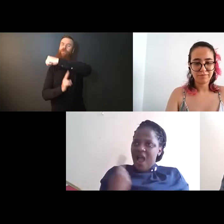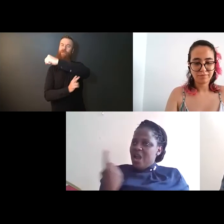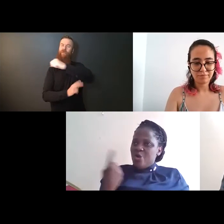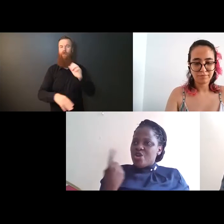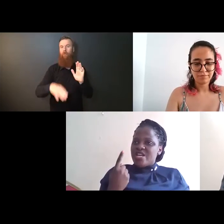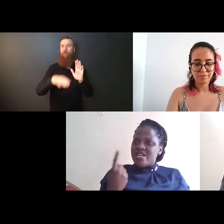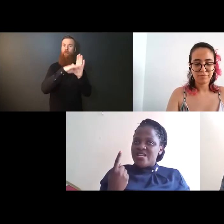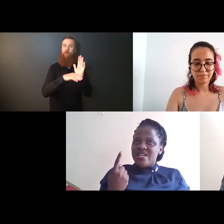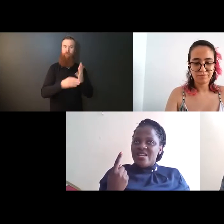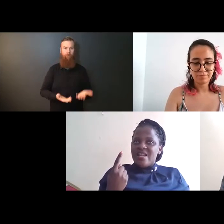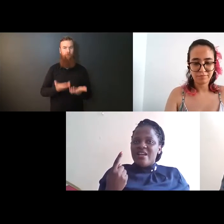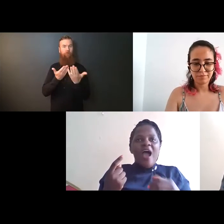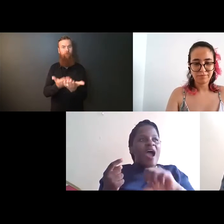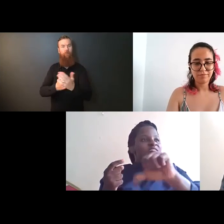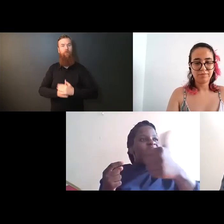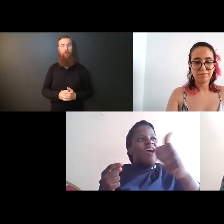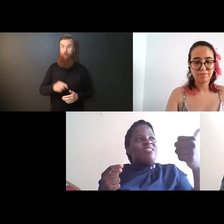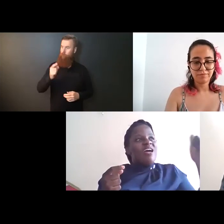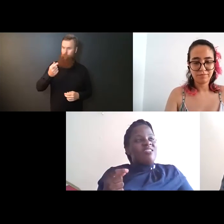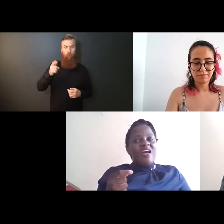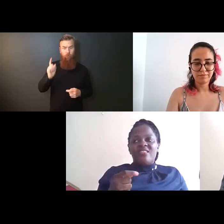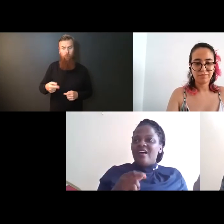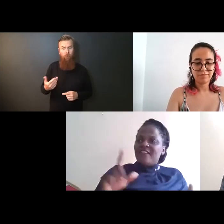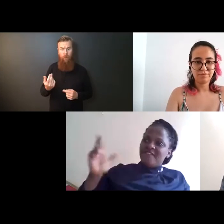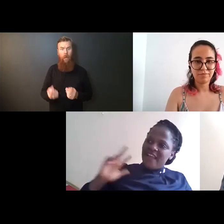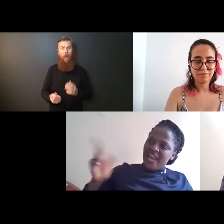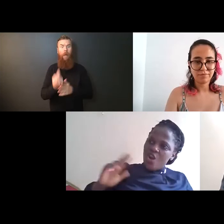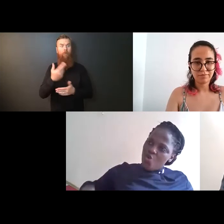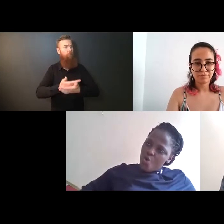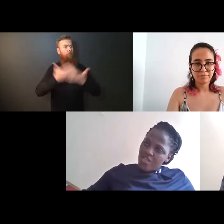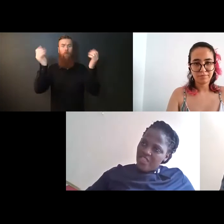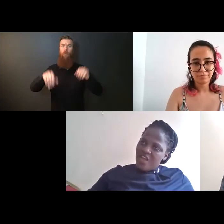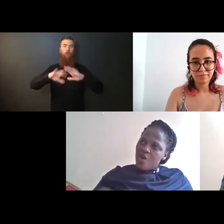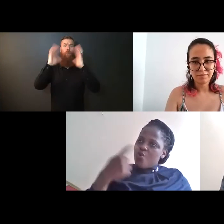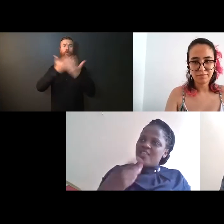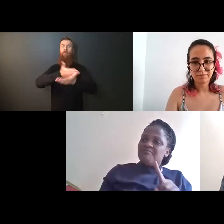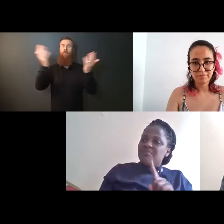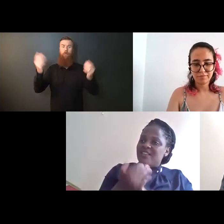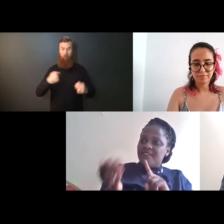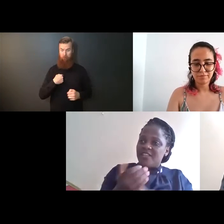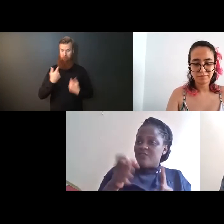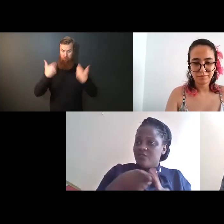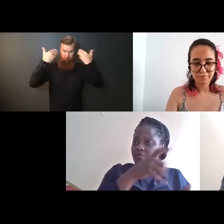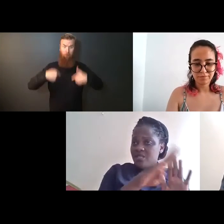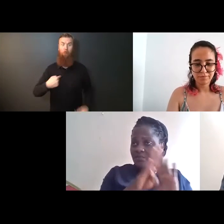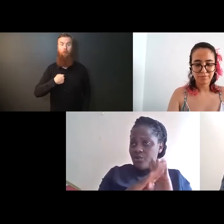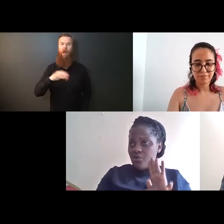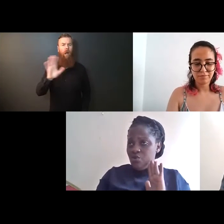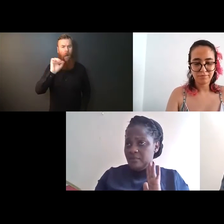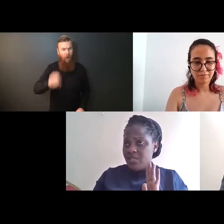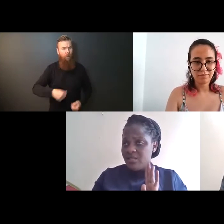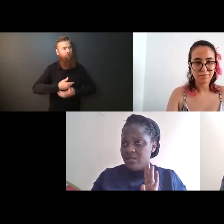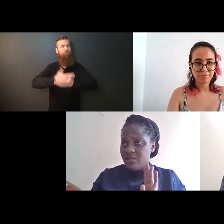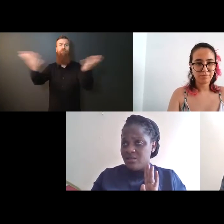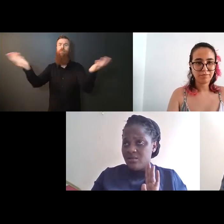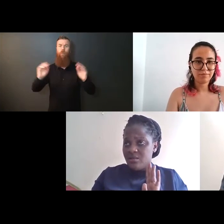anywhere, not to only me alone, but even others, other fellow youth who would love to